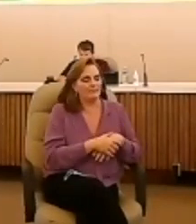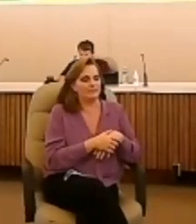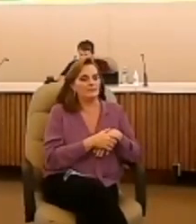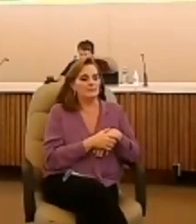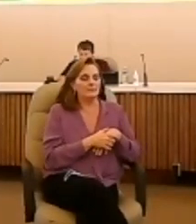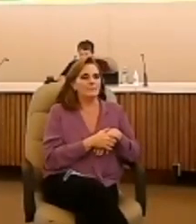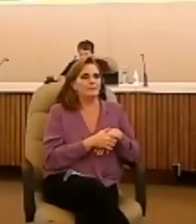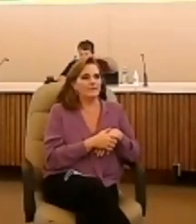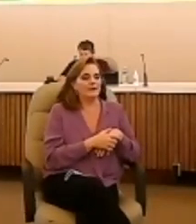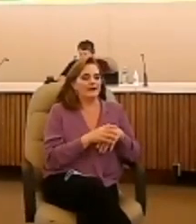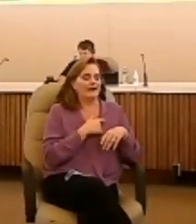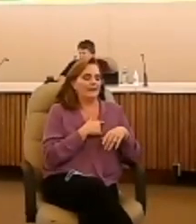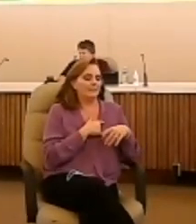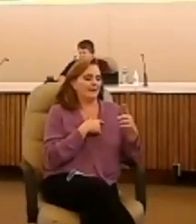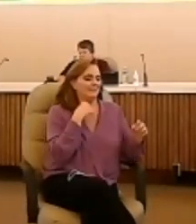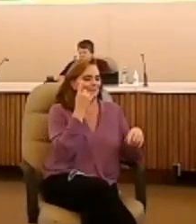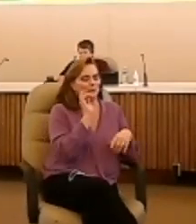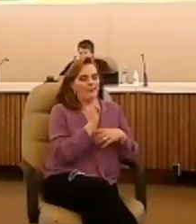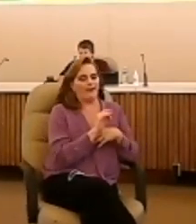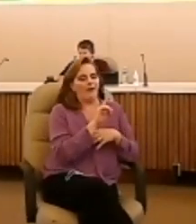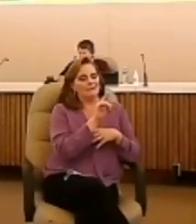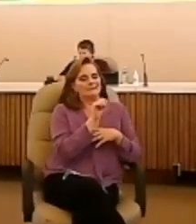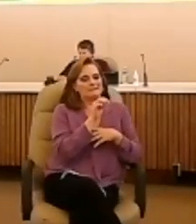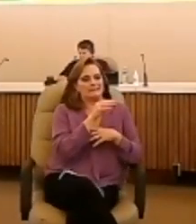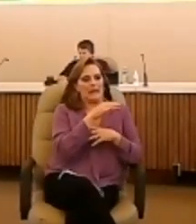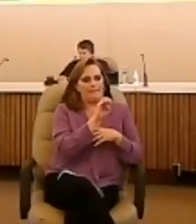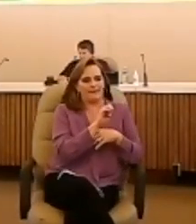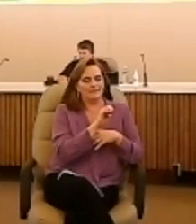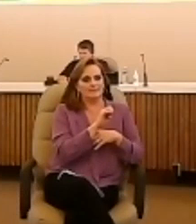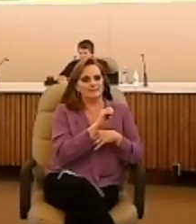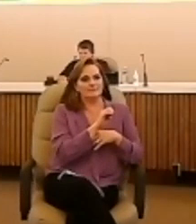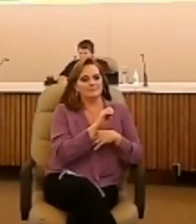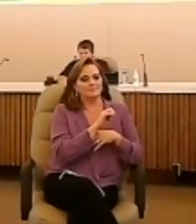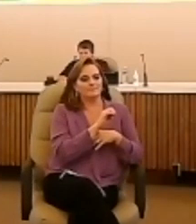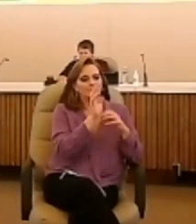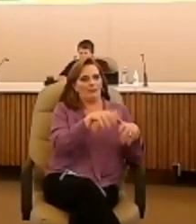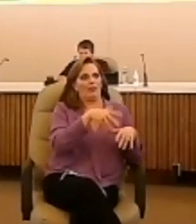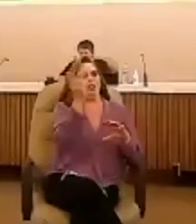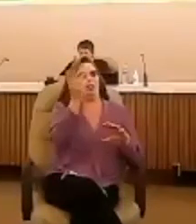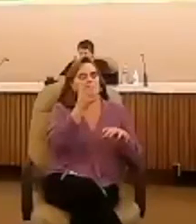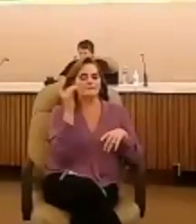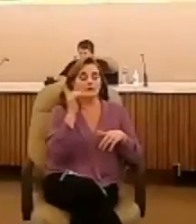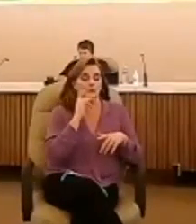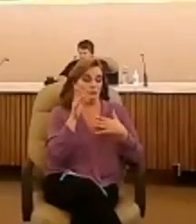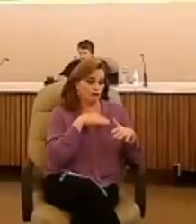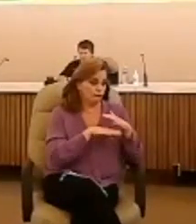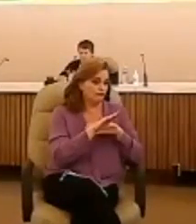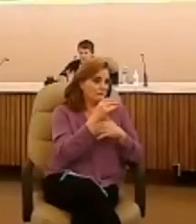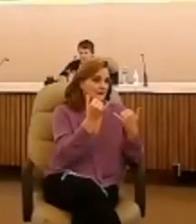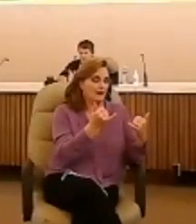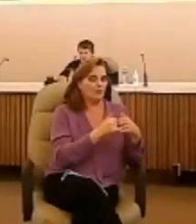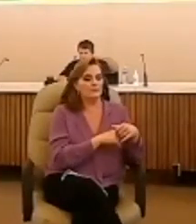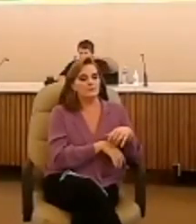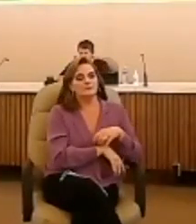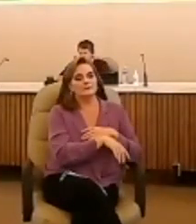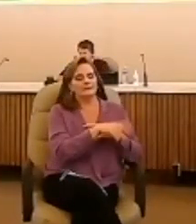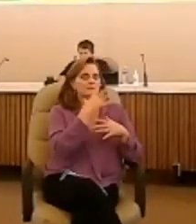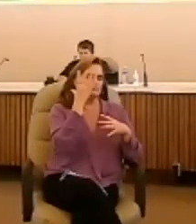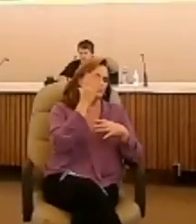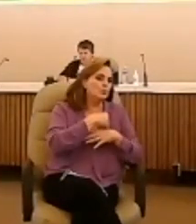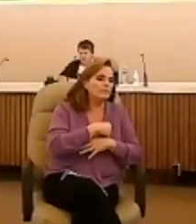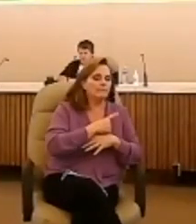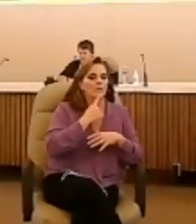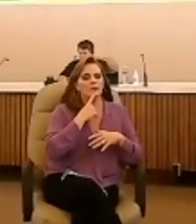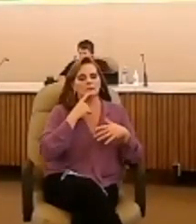had a zombie apocalypse kind of feel to it. And when you walk through it now, it's vibrant, it's